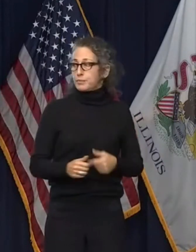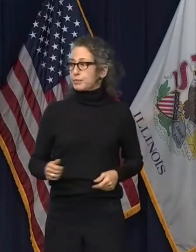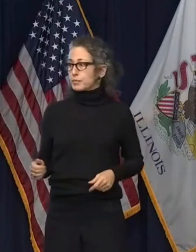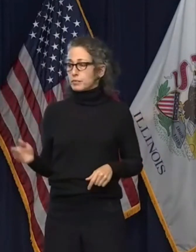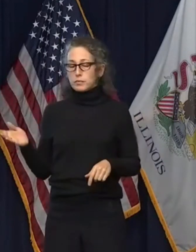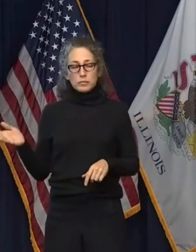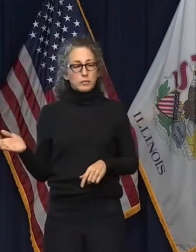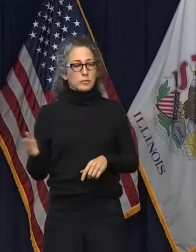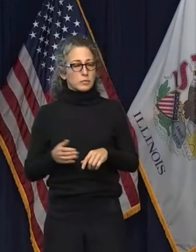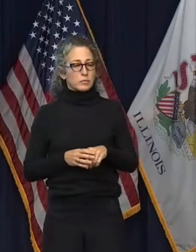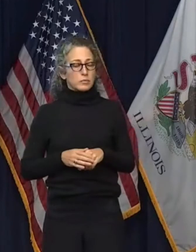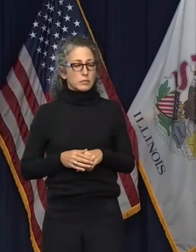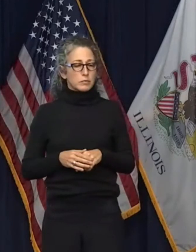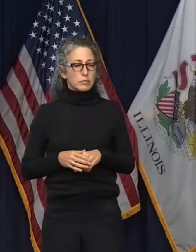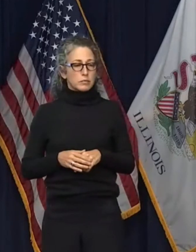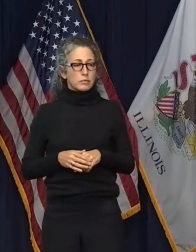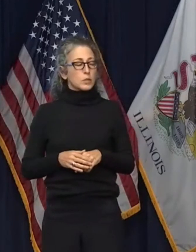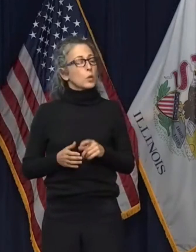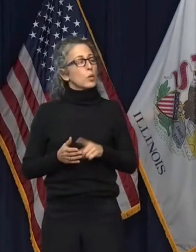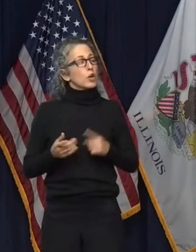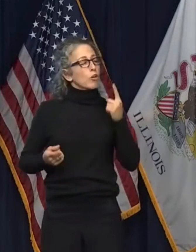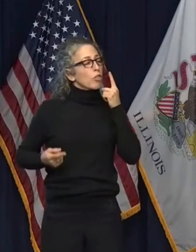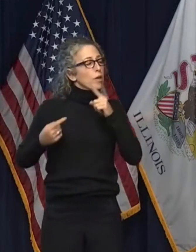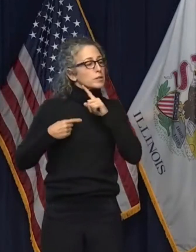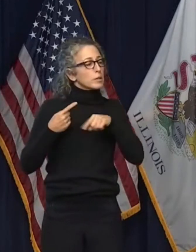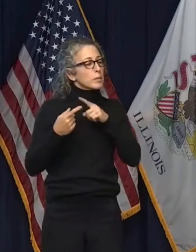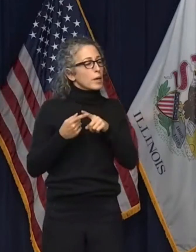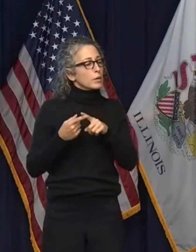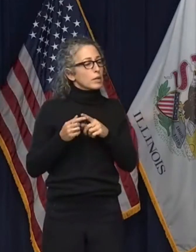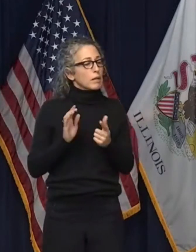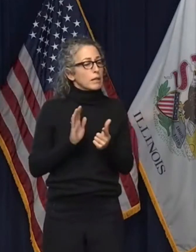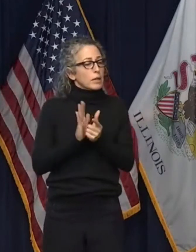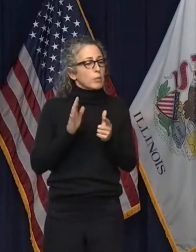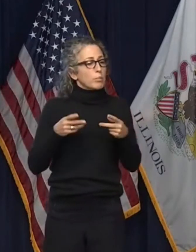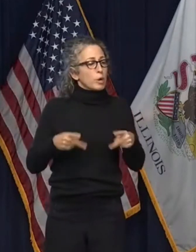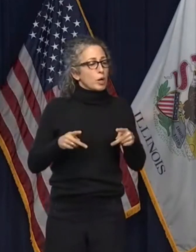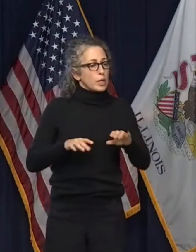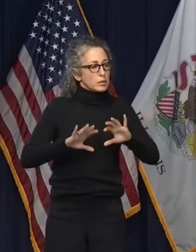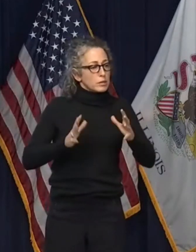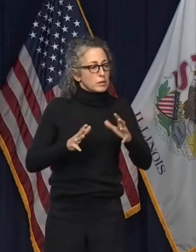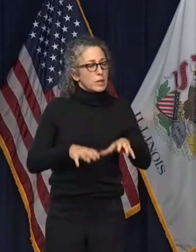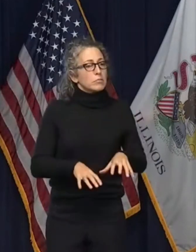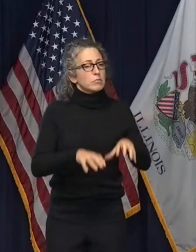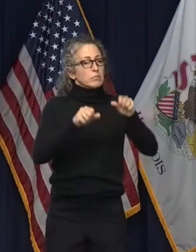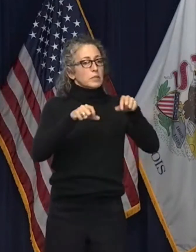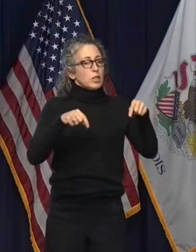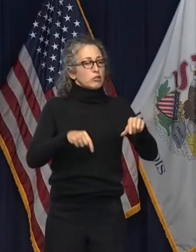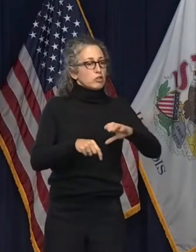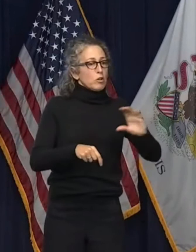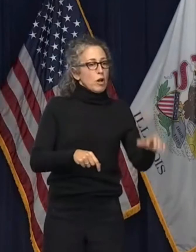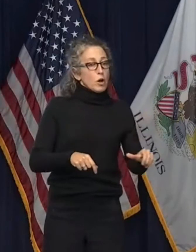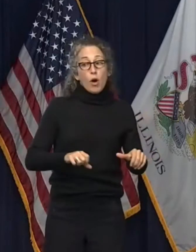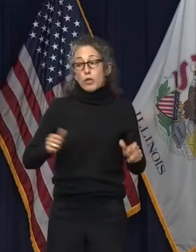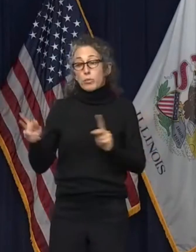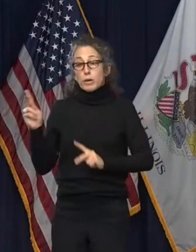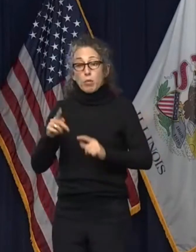Elizabeth Matthews at Fox, what are your thoughts on the illegal parties that continue to take place in Chicago while the rest of us are masking up and keeping our